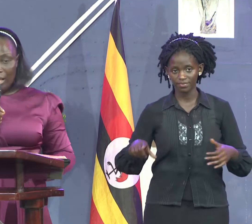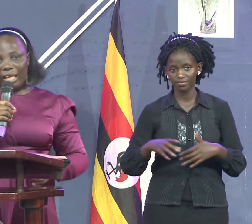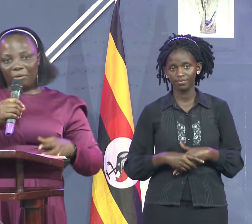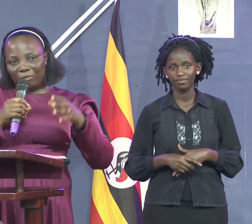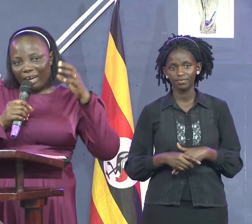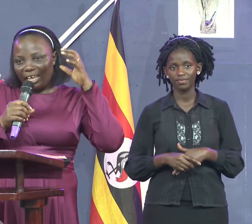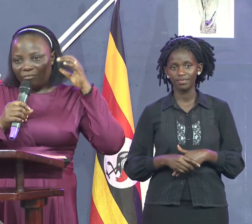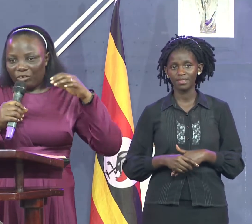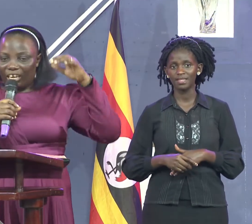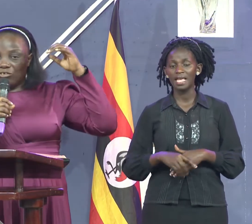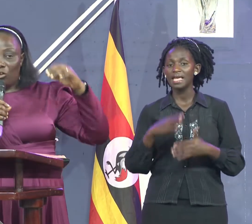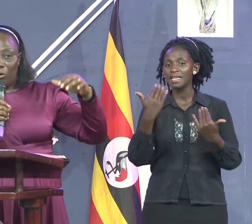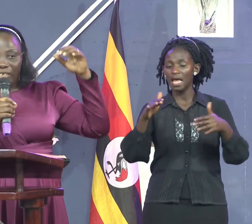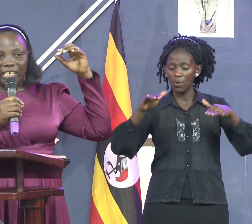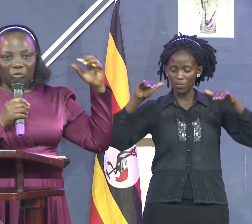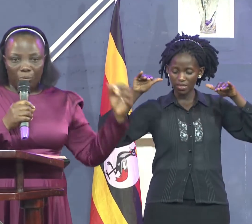glorify God, you